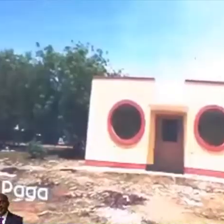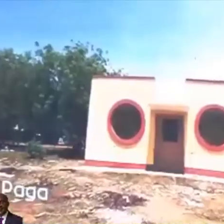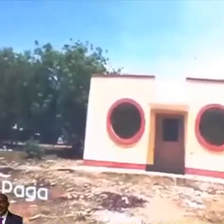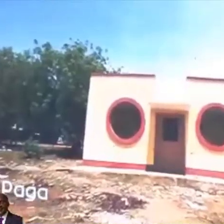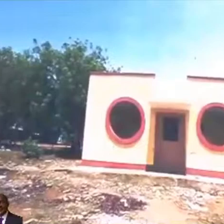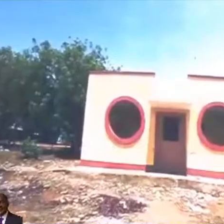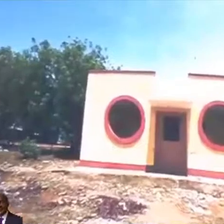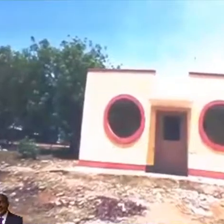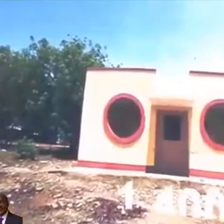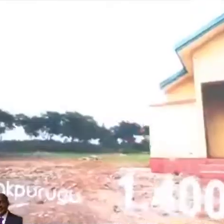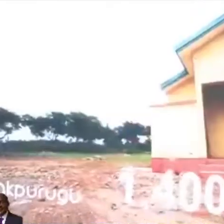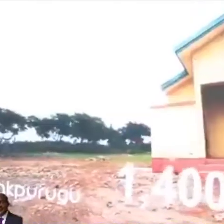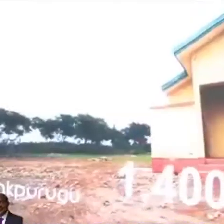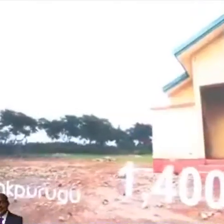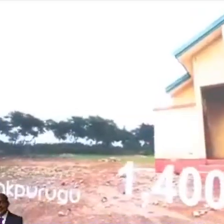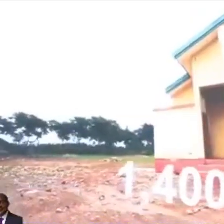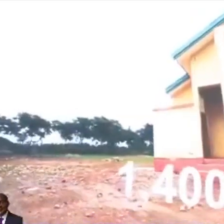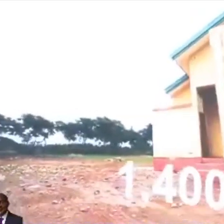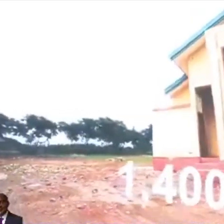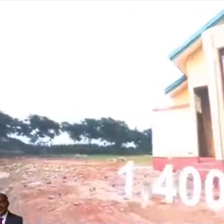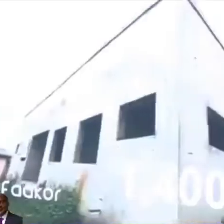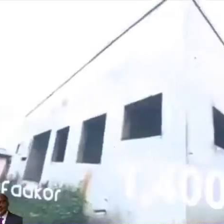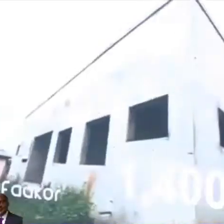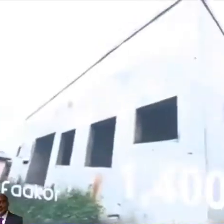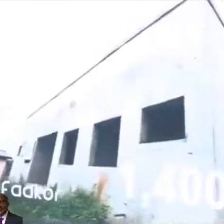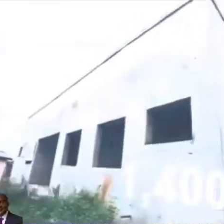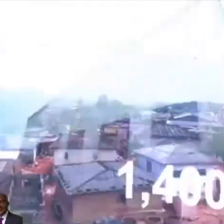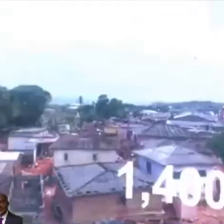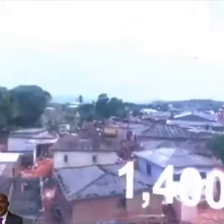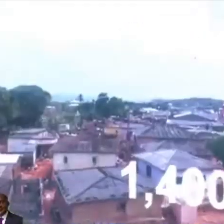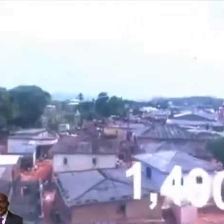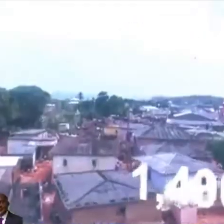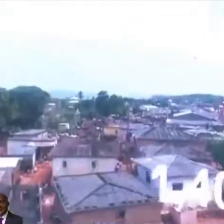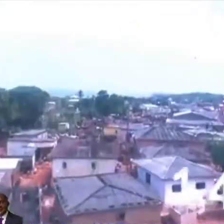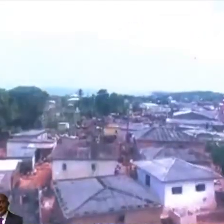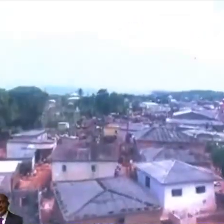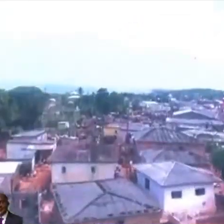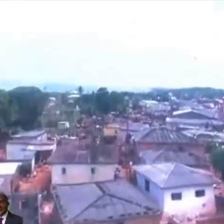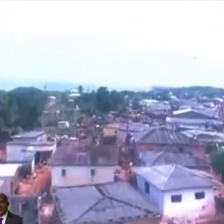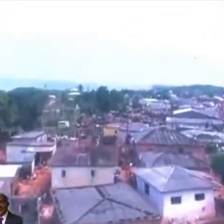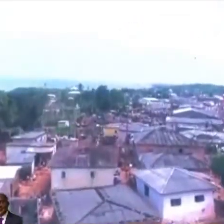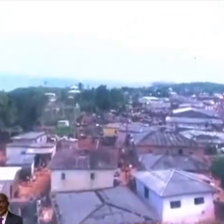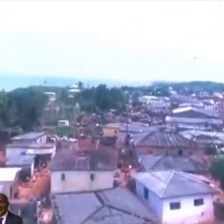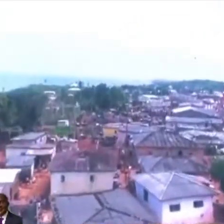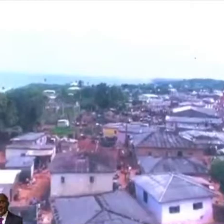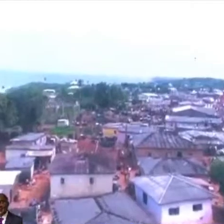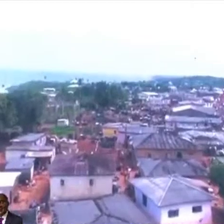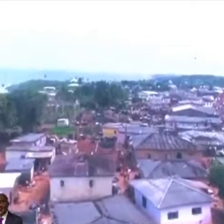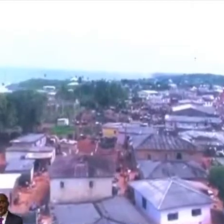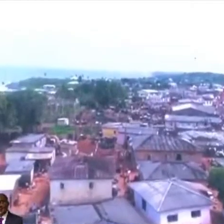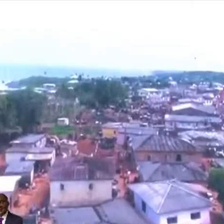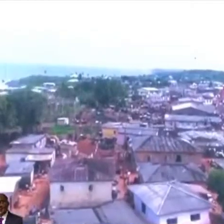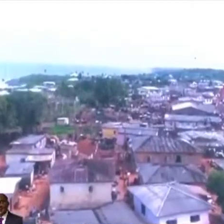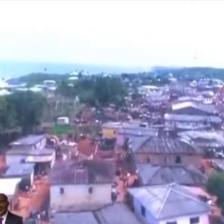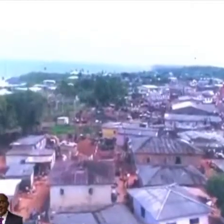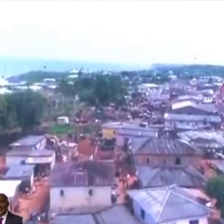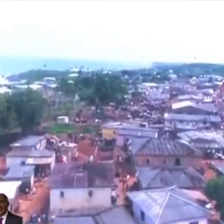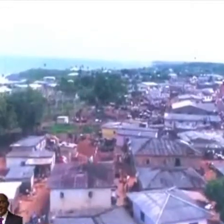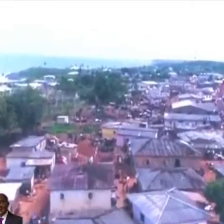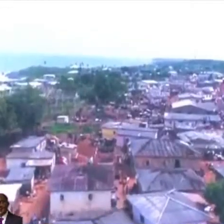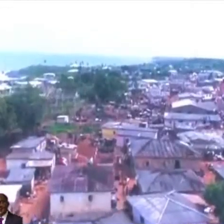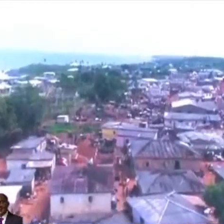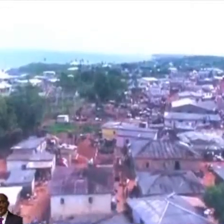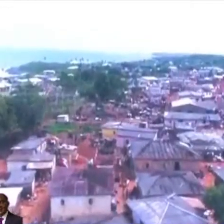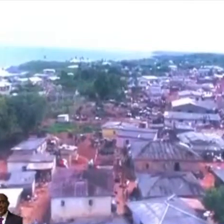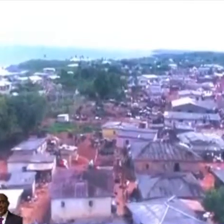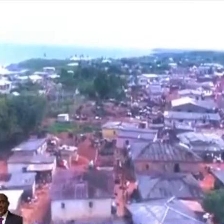The government is building over 1,400 of similar facilities for communities with no or disproportionate